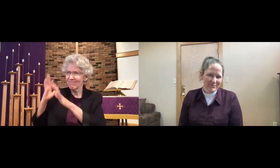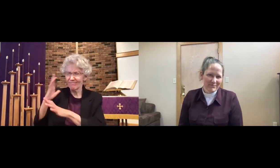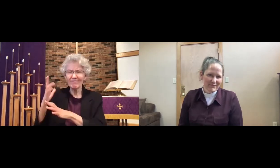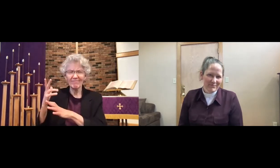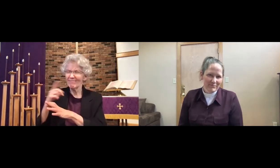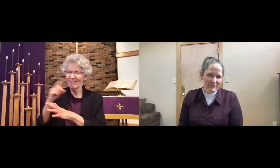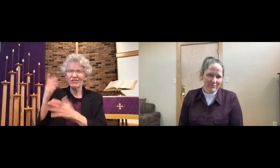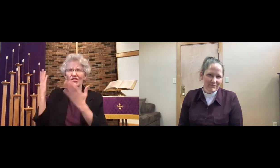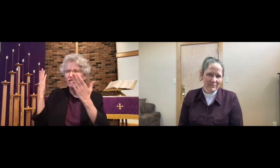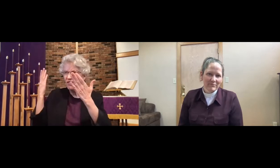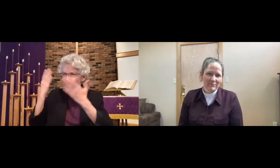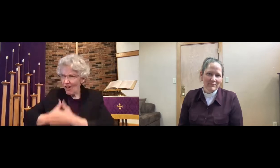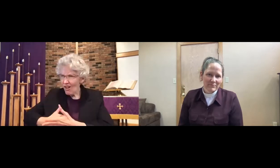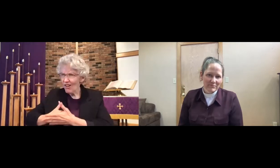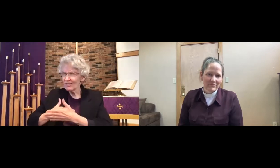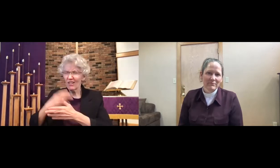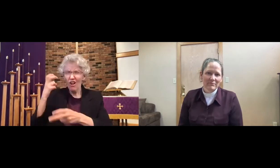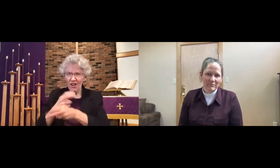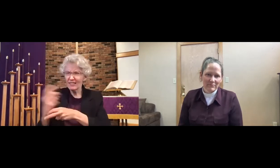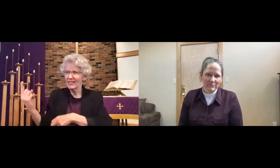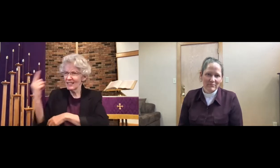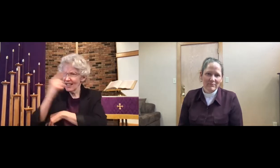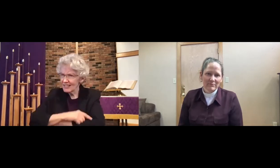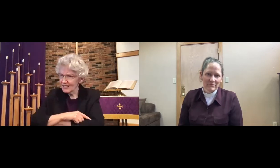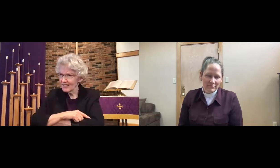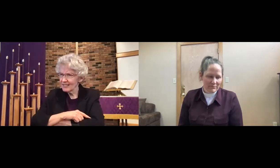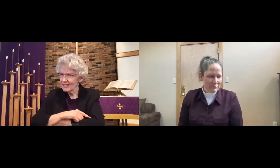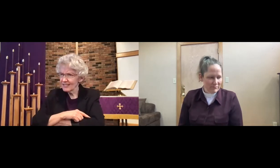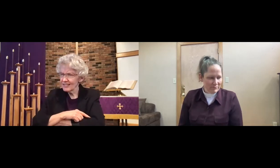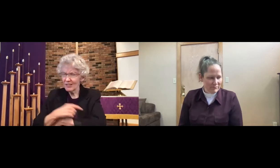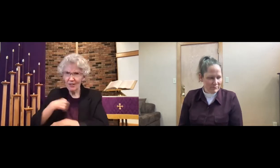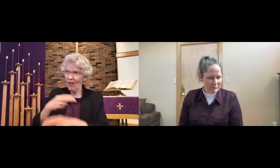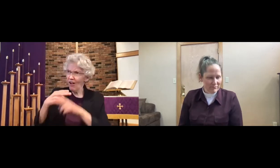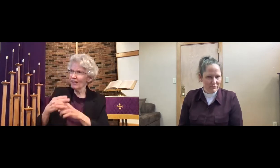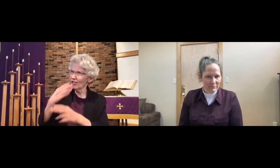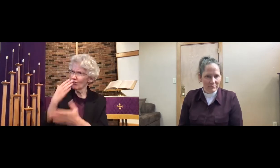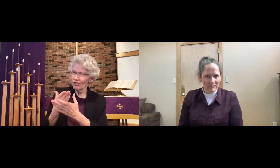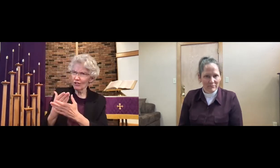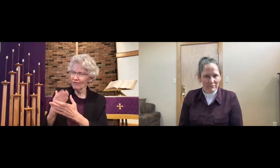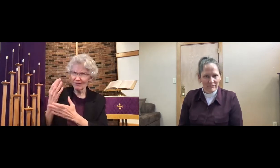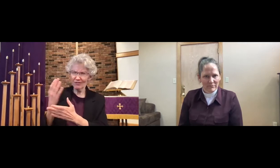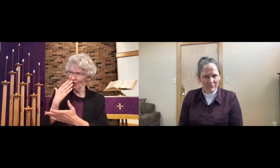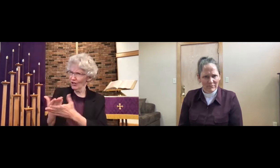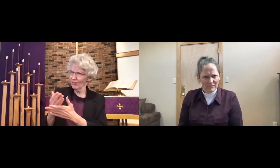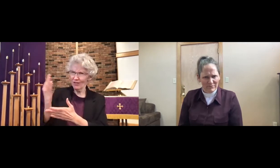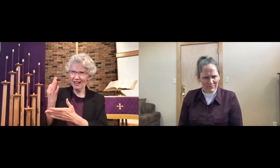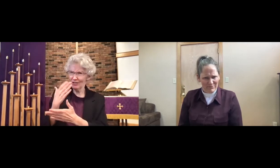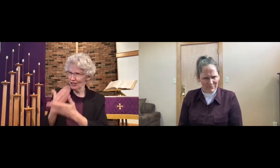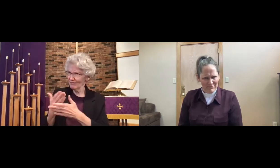long ago, was a dark and hard day. We call it good because